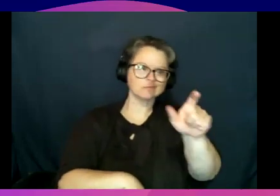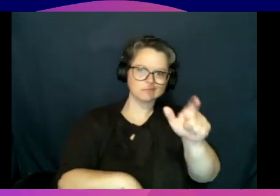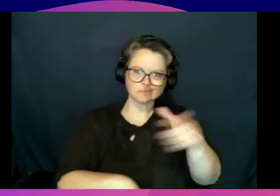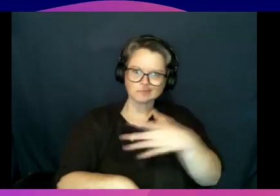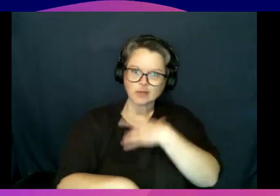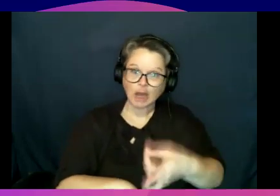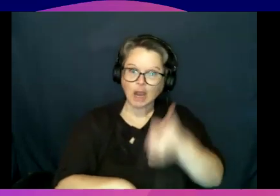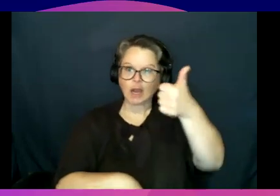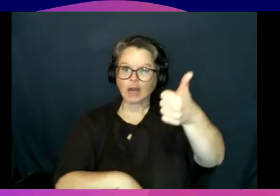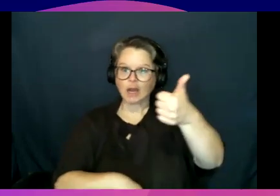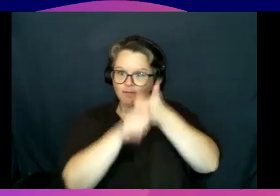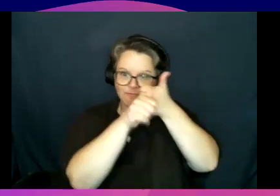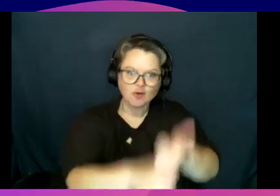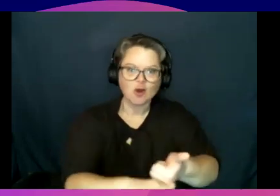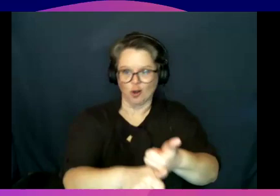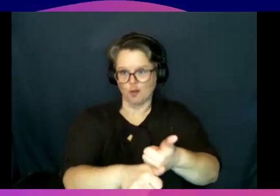forums.